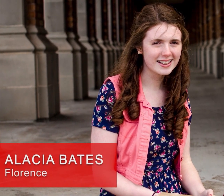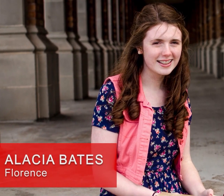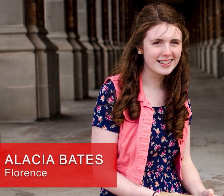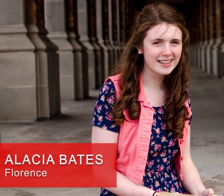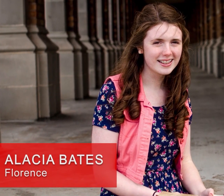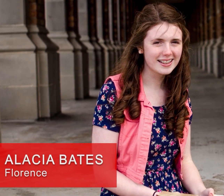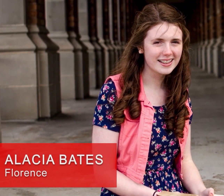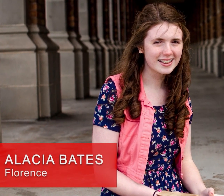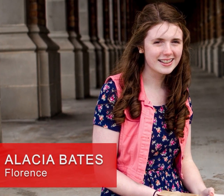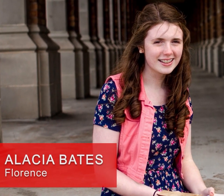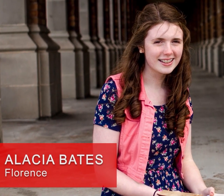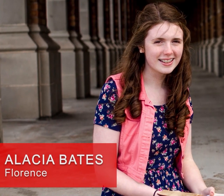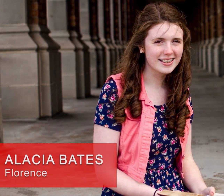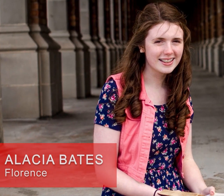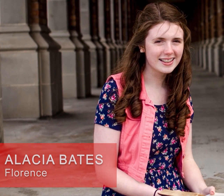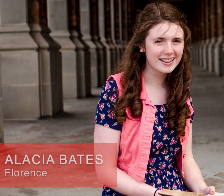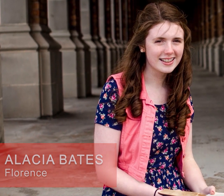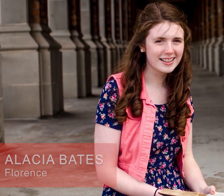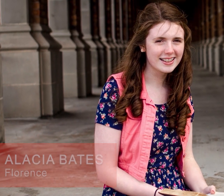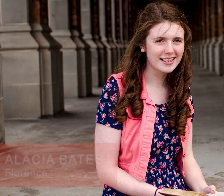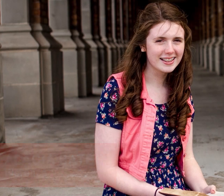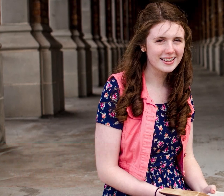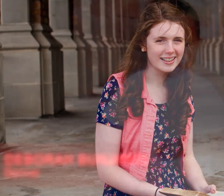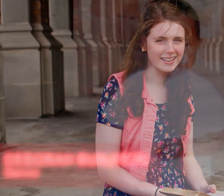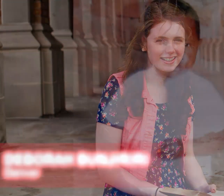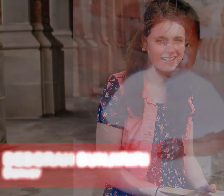in between the brick building and stone pillars.